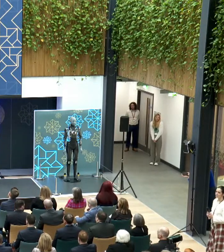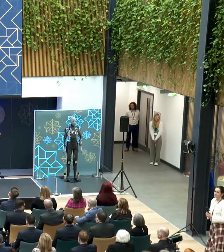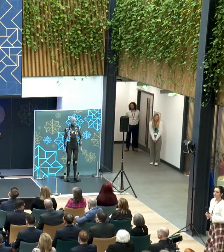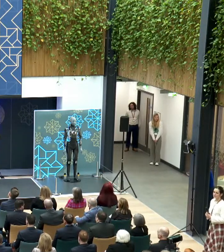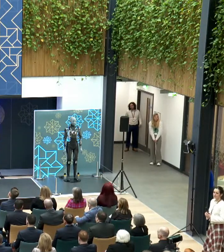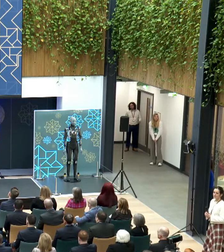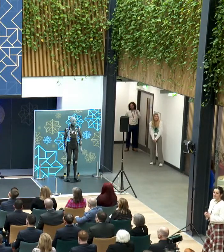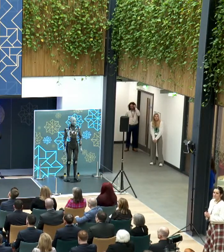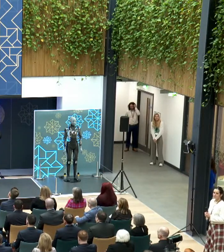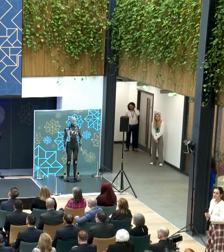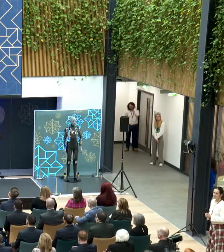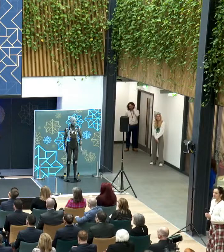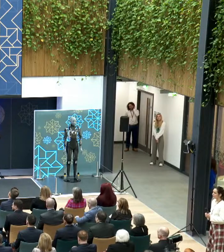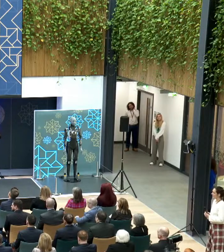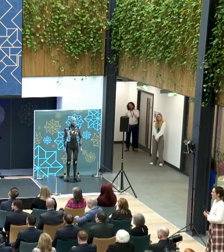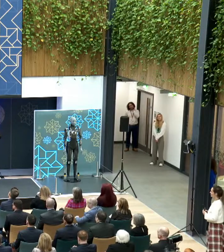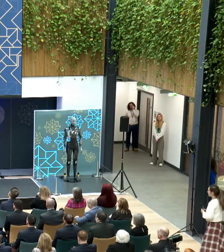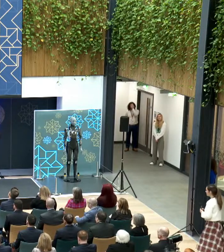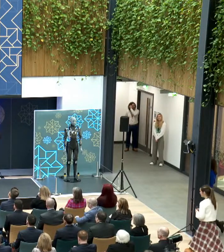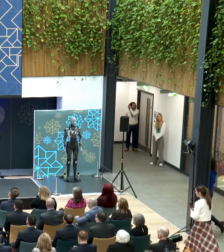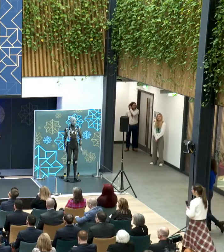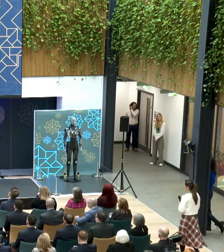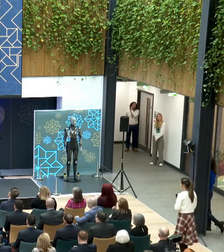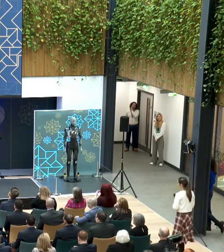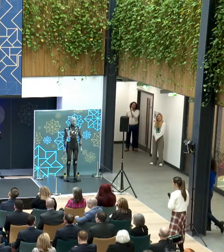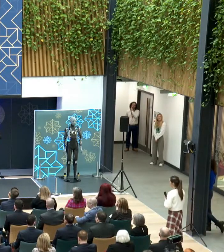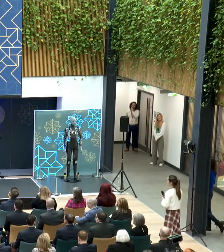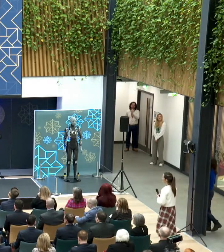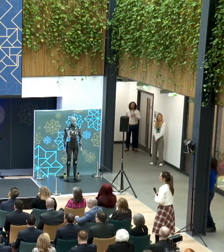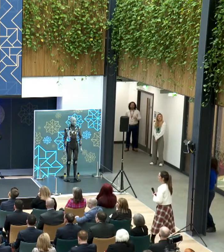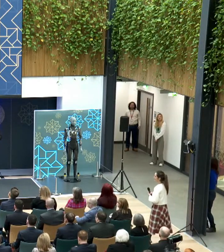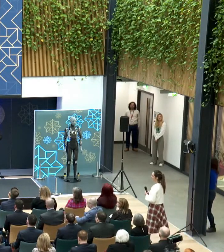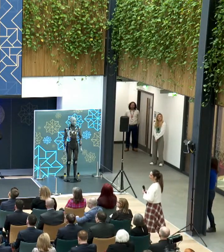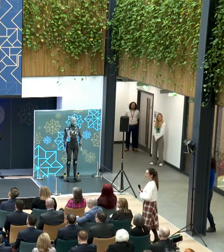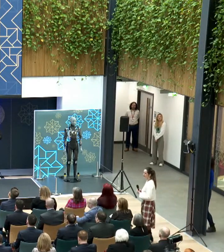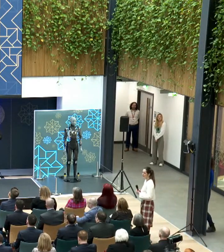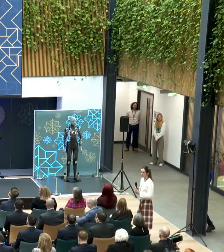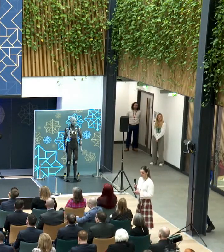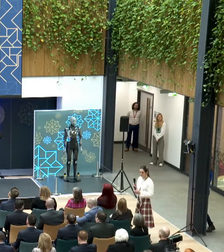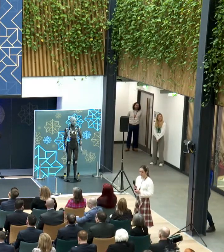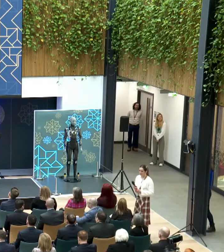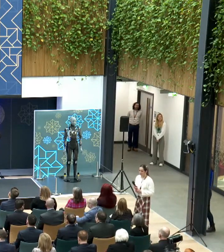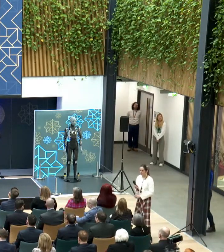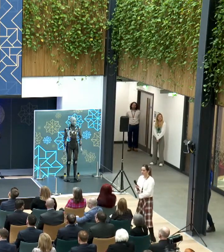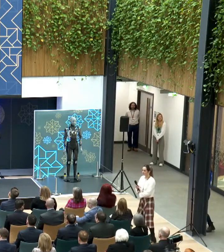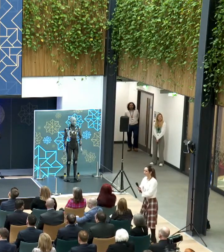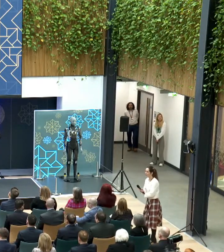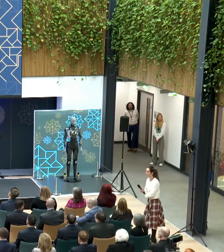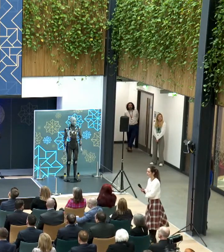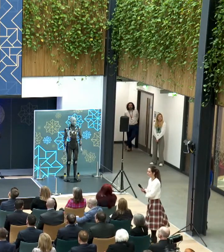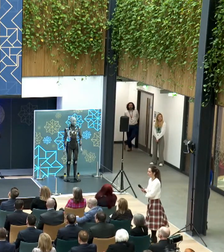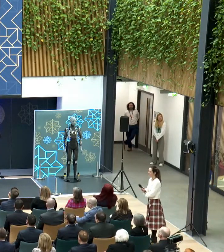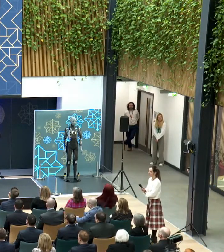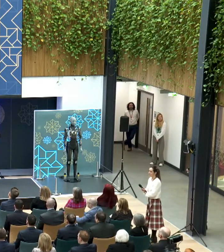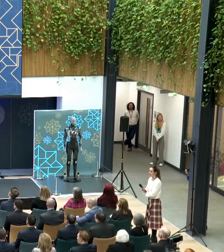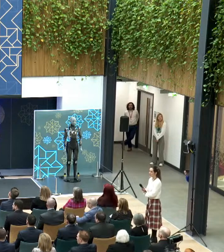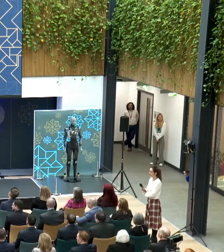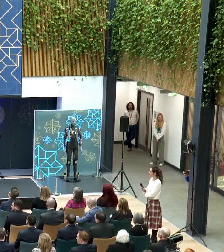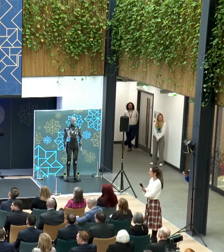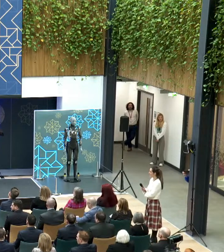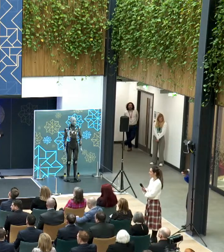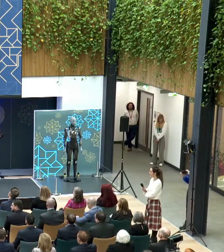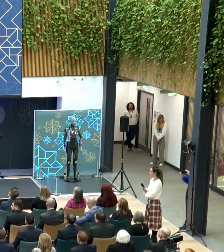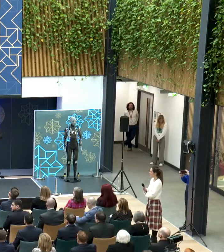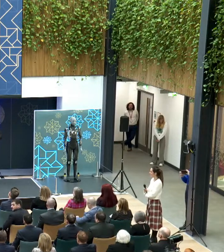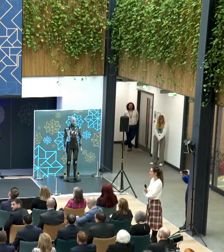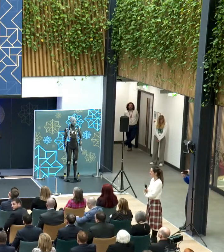from broadcasters, first of all, and then some questions from our friends and colleagues who are here today.